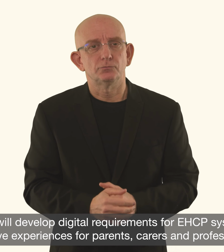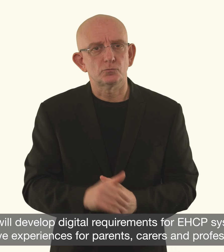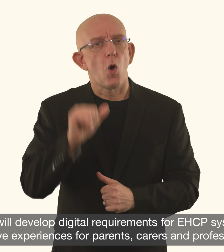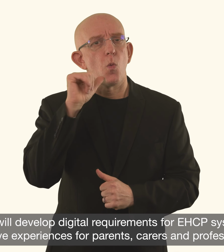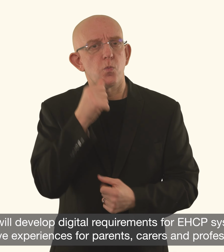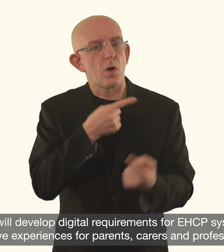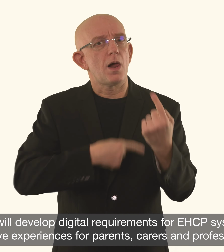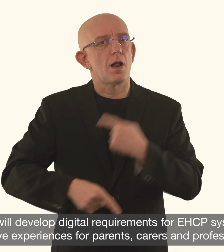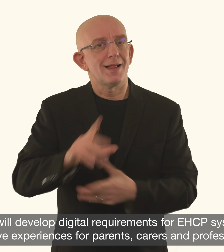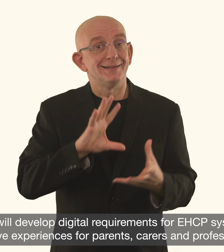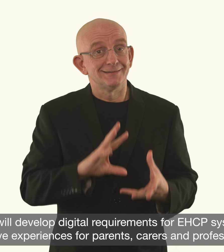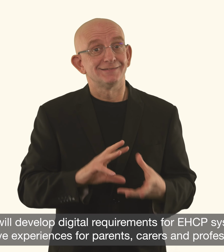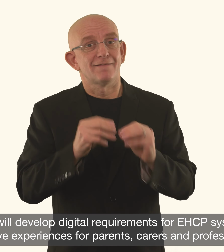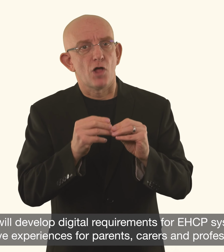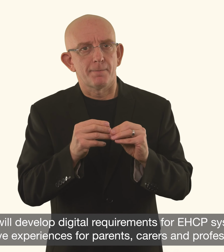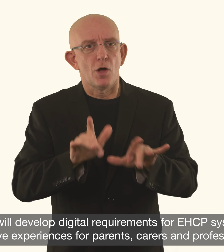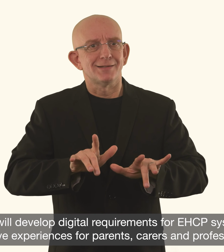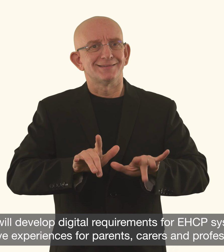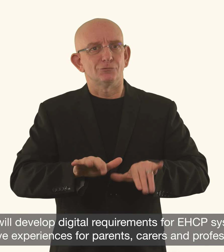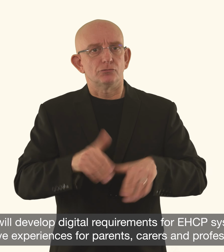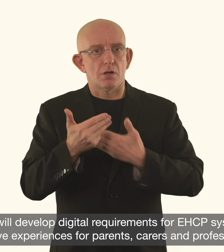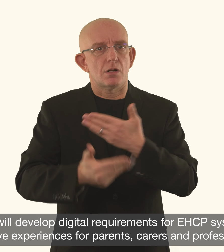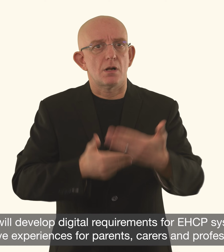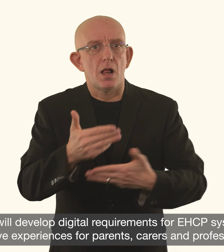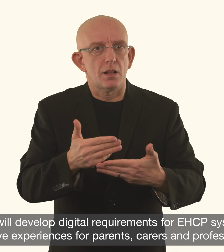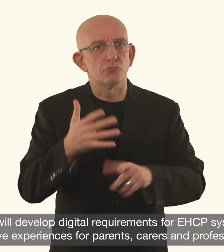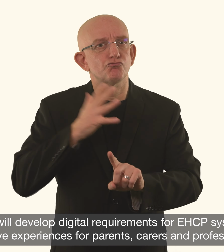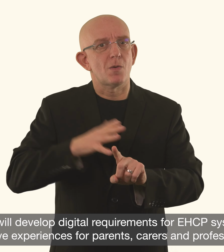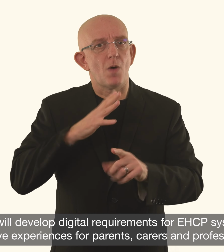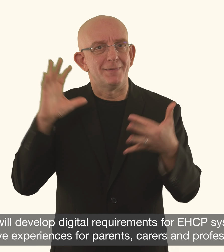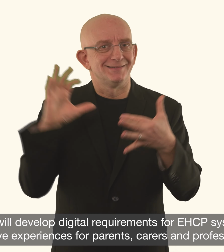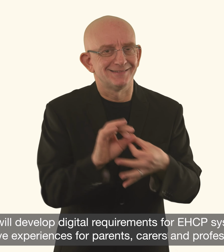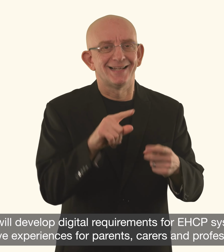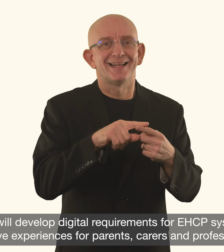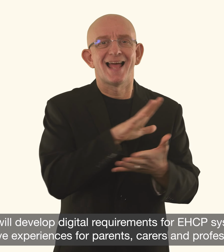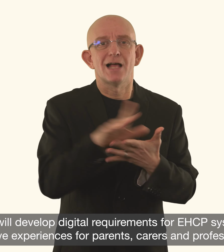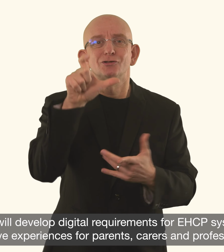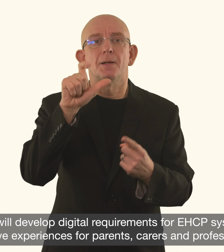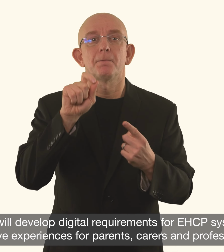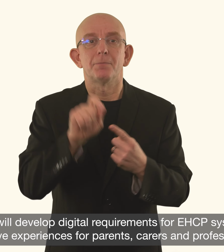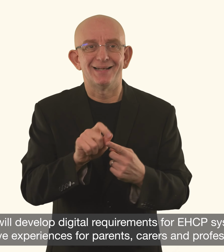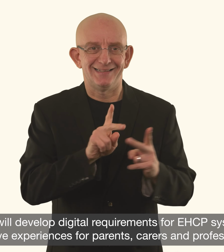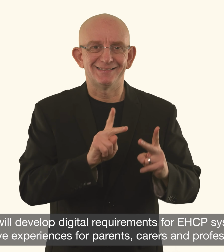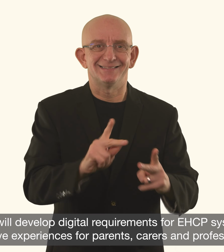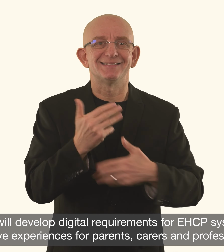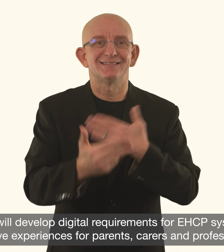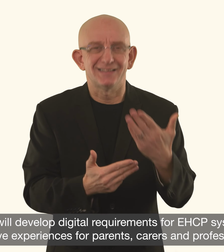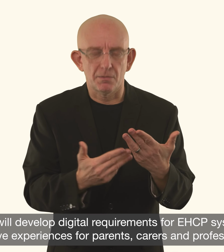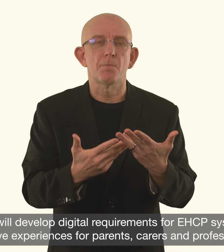Eight. We will develop digital requirements for EHCP systems to improve experiences for